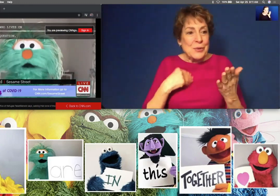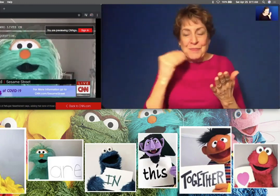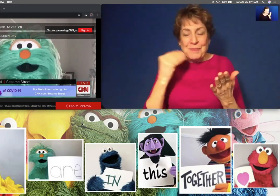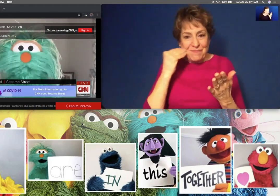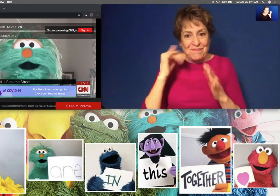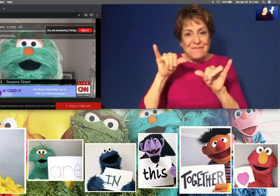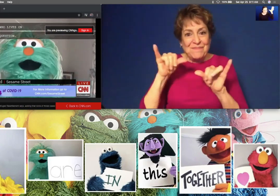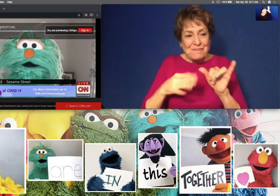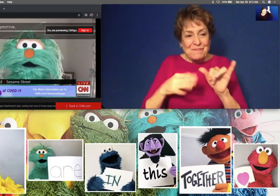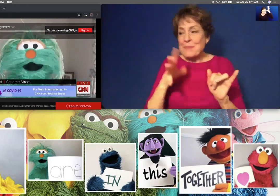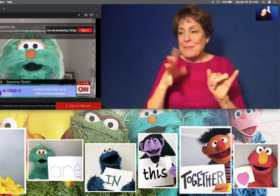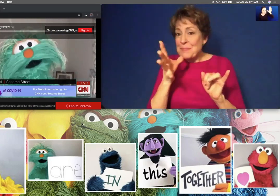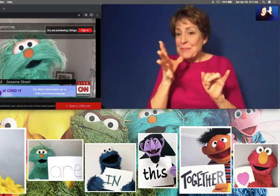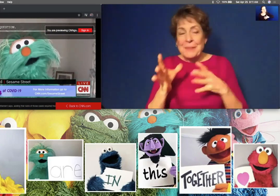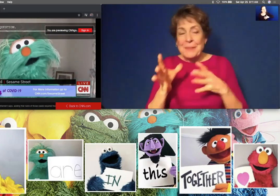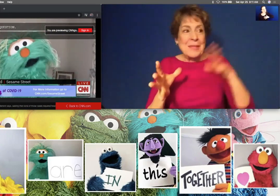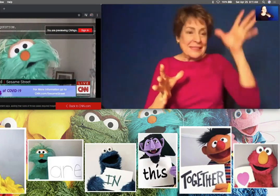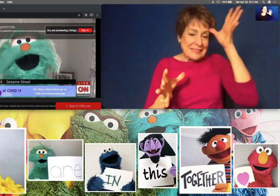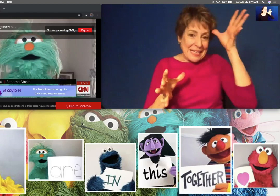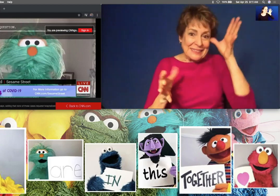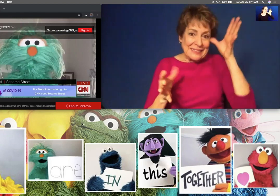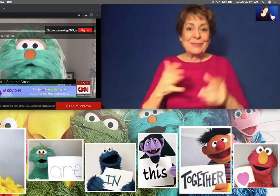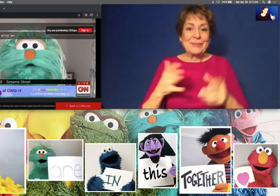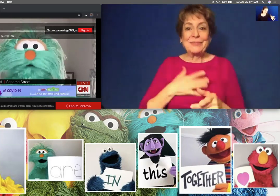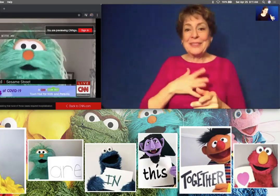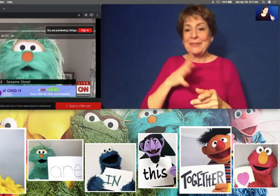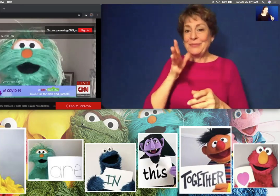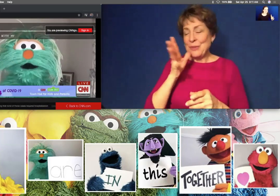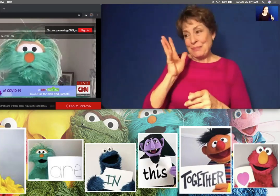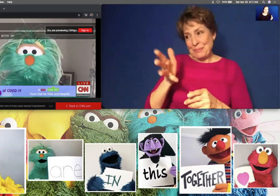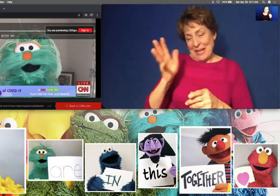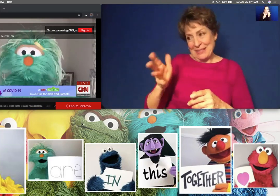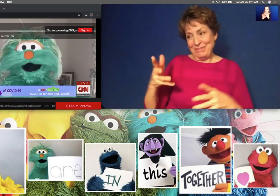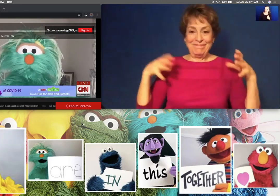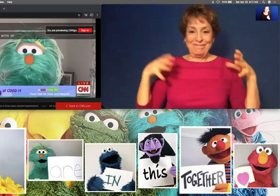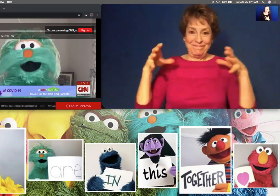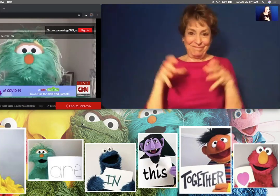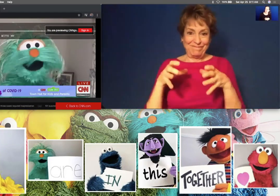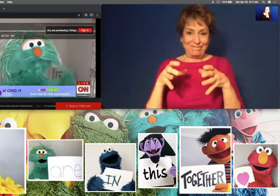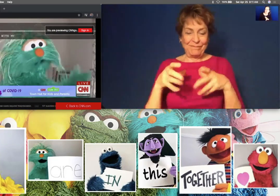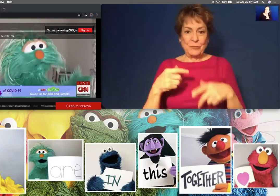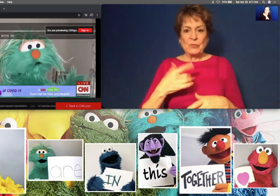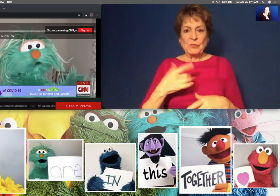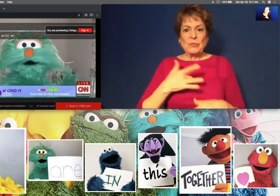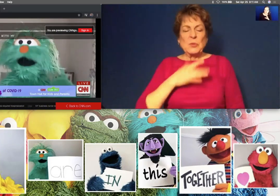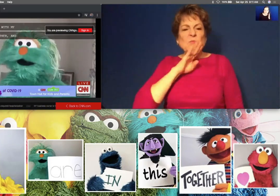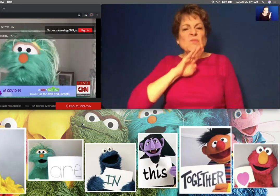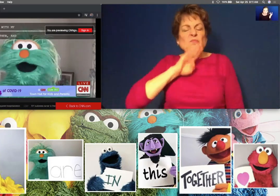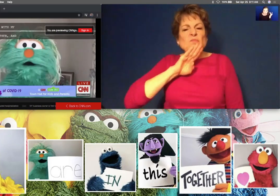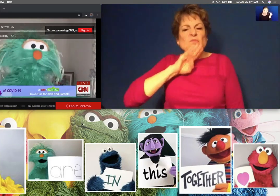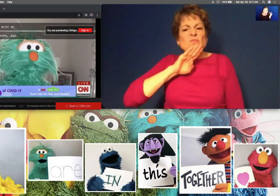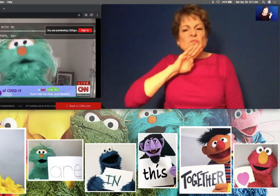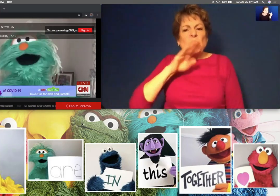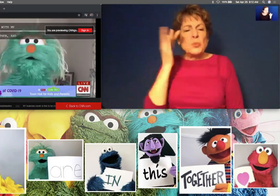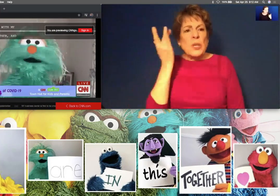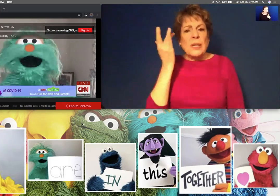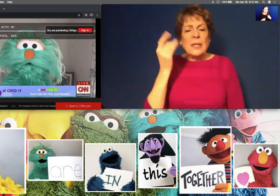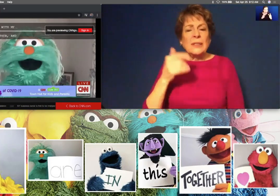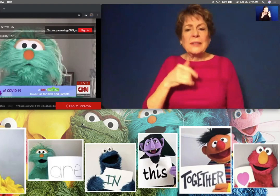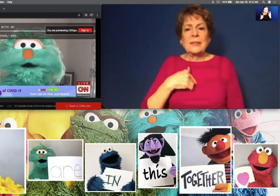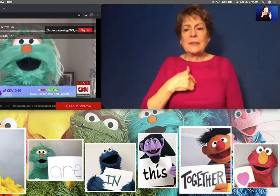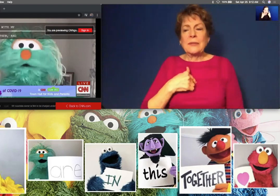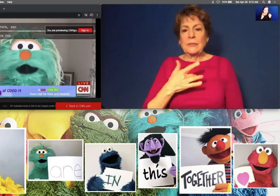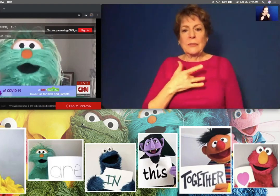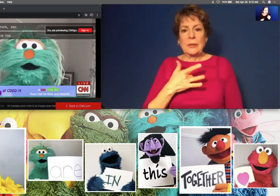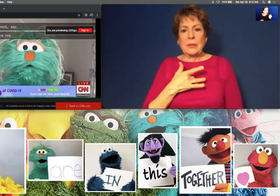at home with my mommy, papi, and my abuela, my grandmother. And I've been feeling frustrated